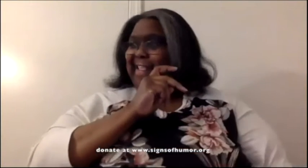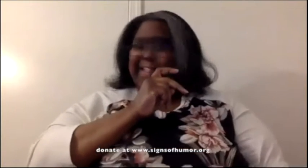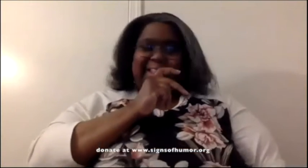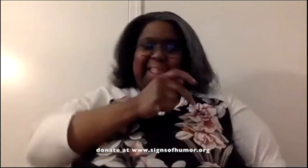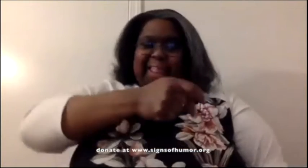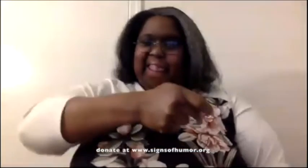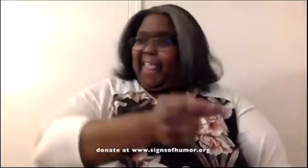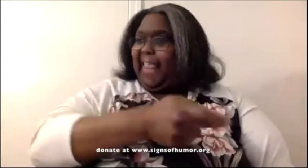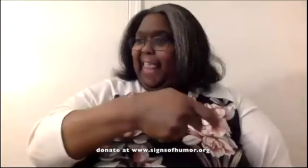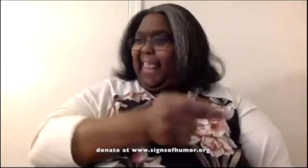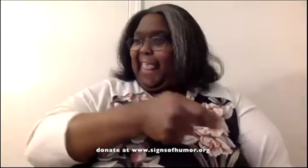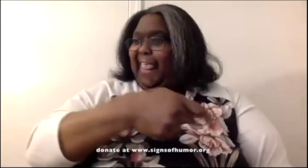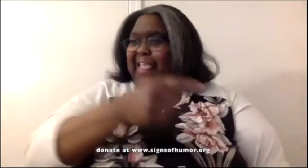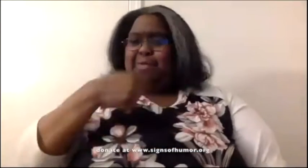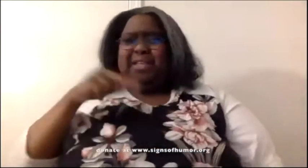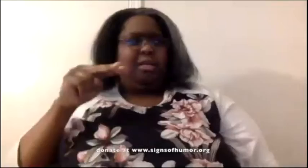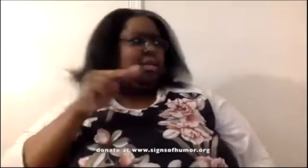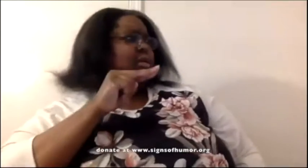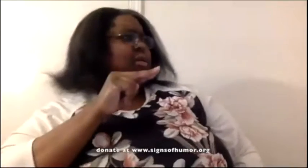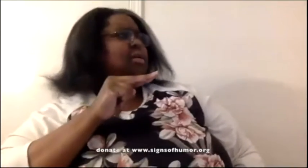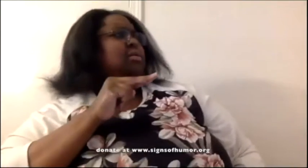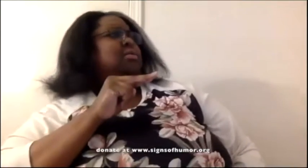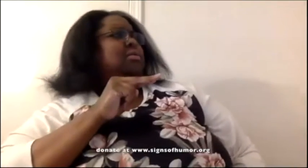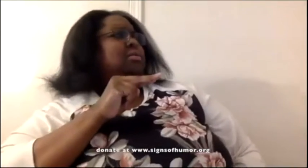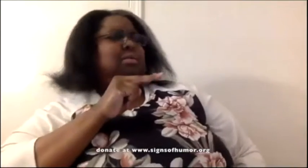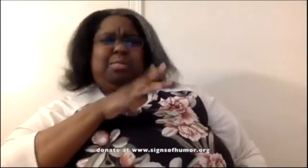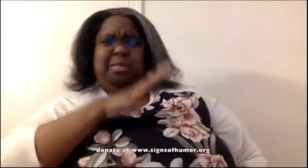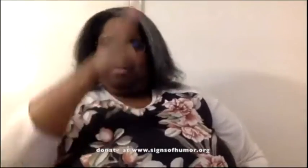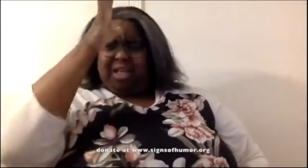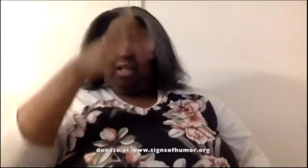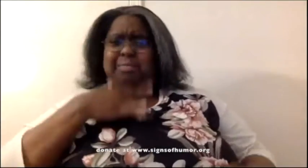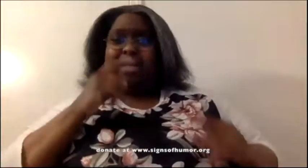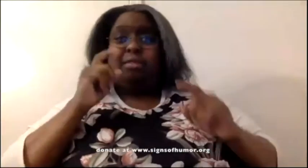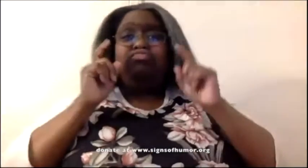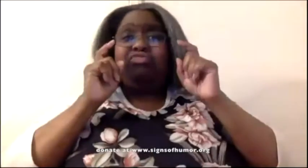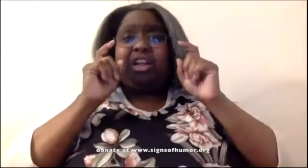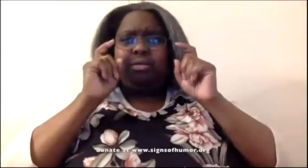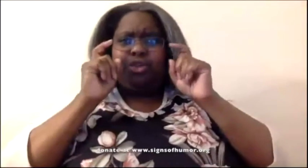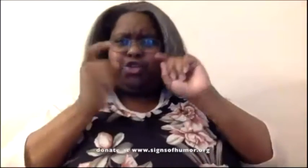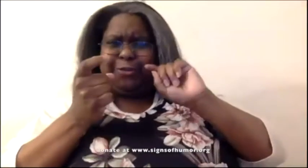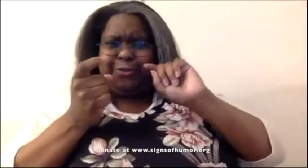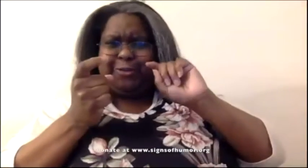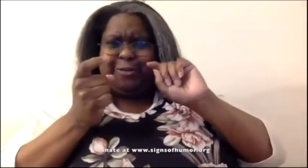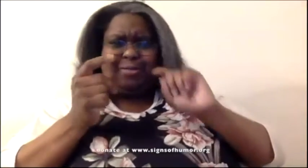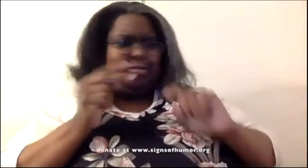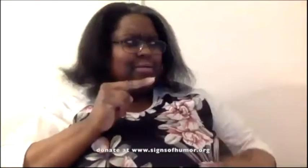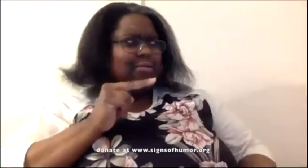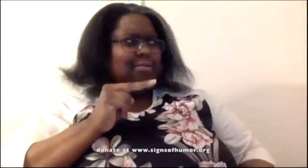of get a strange look on his face, and he put out a cigarette. And I'm thinking, what's Daddy doing? His face just kind